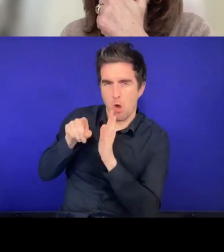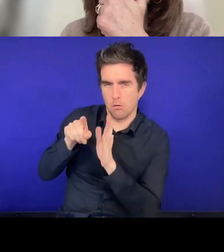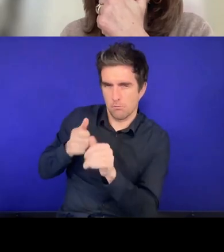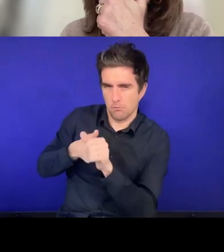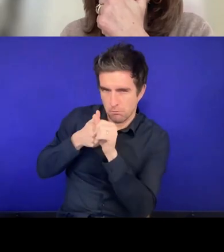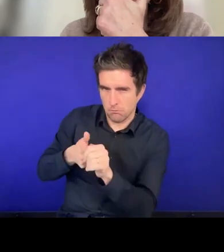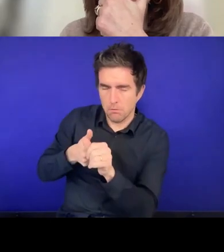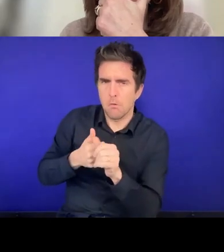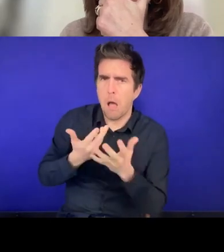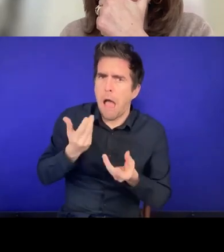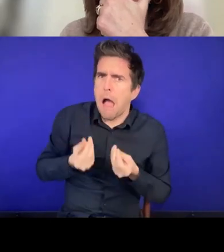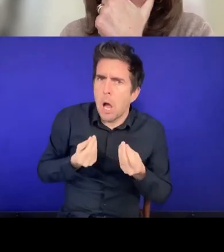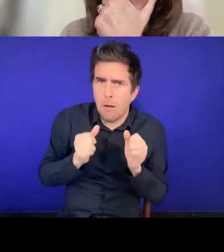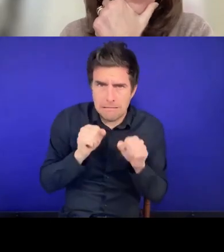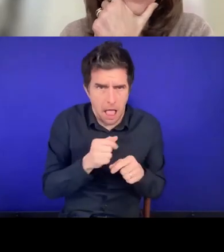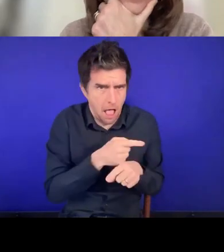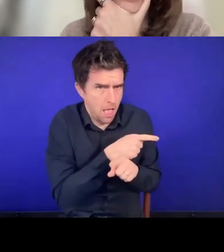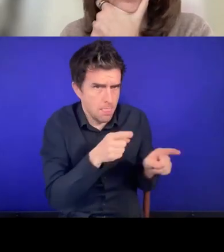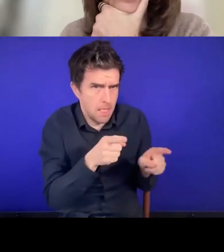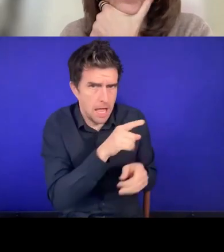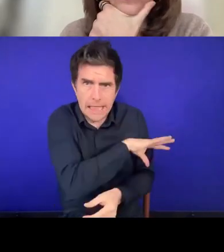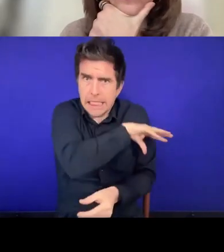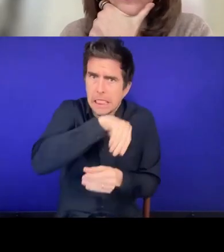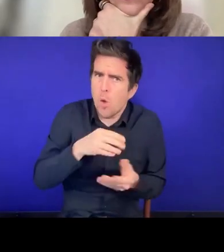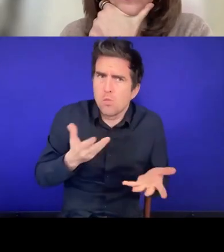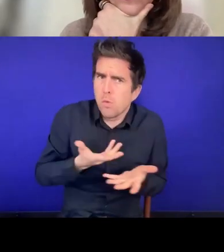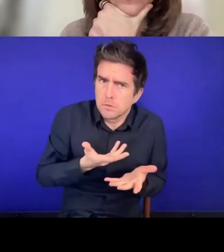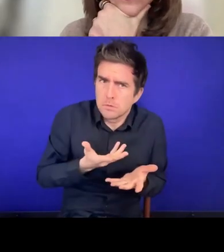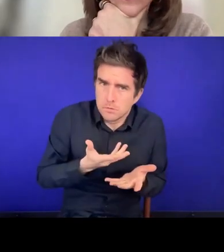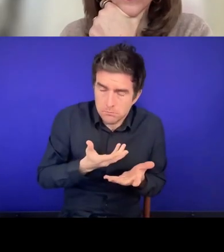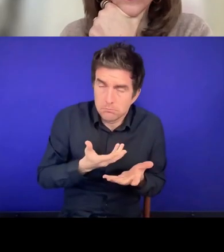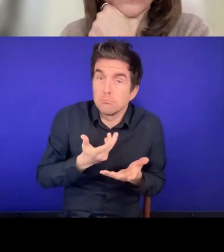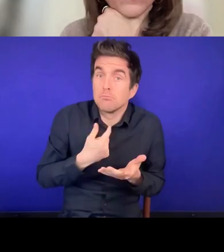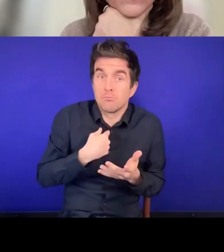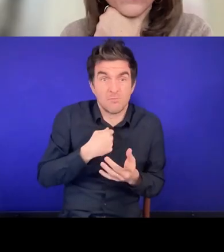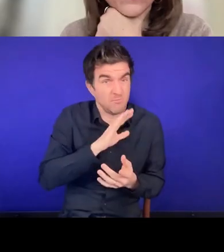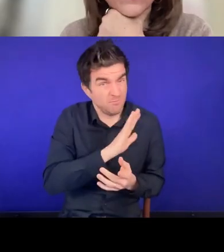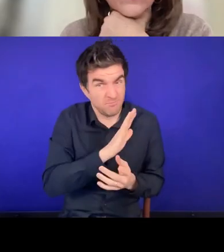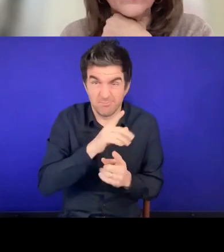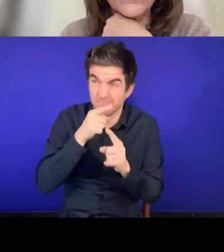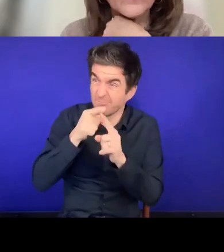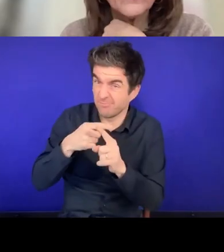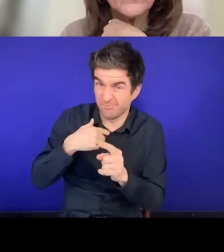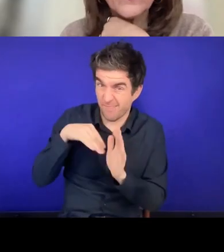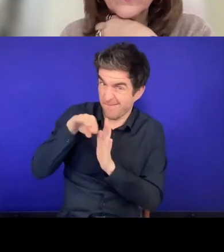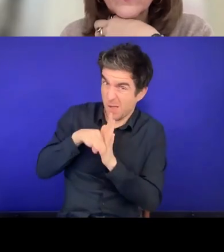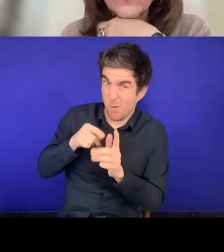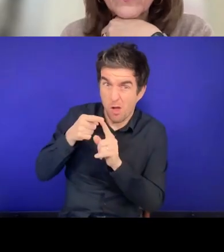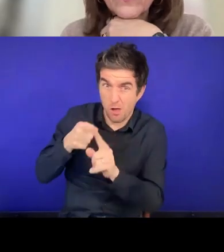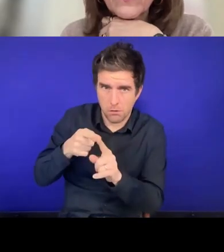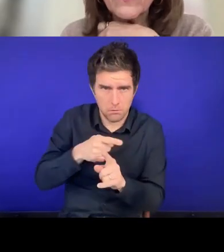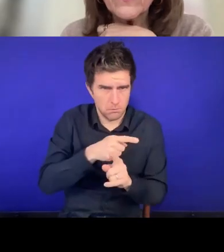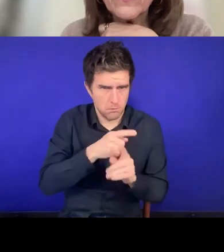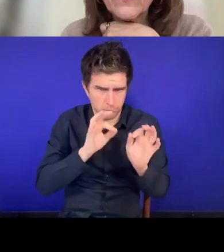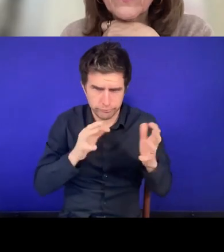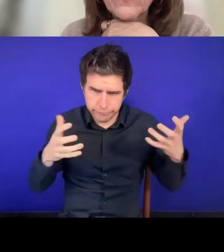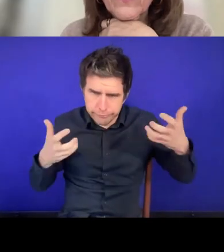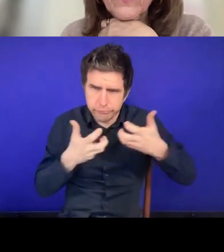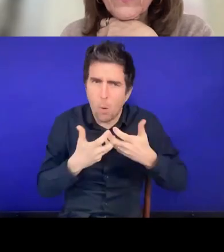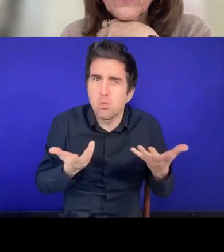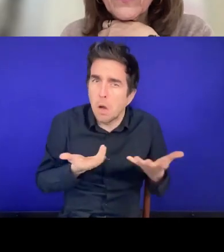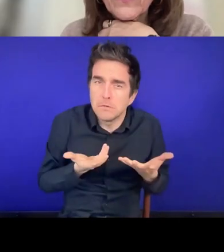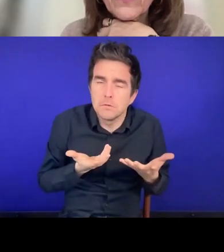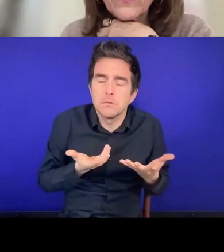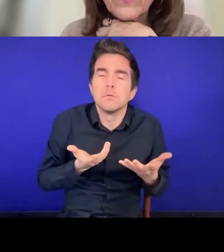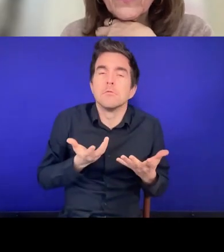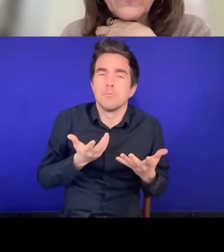align with all of the elements of the framework to make sure that that's clearer, especially within the scope of